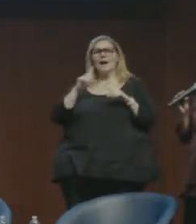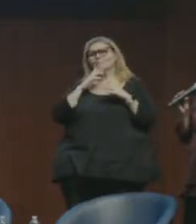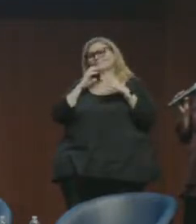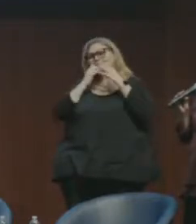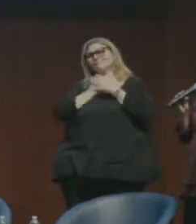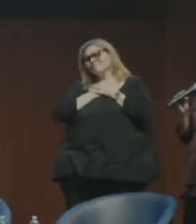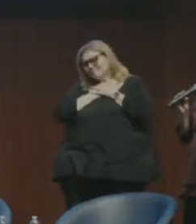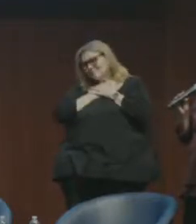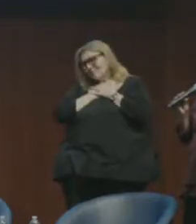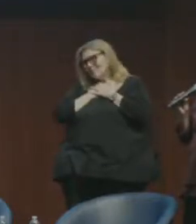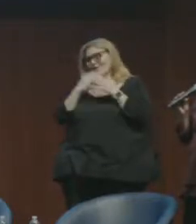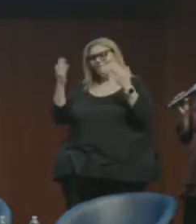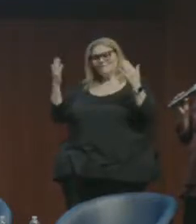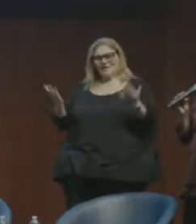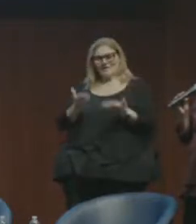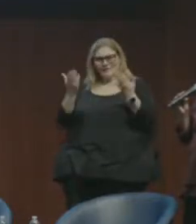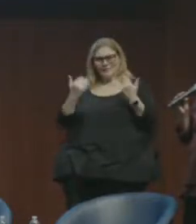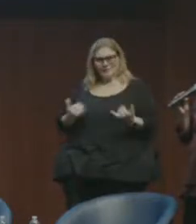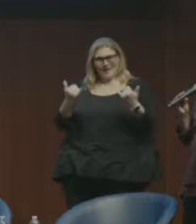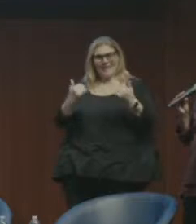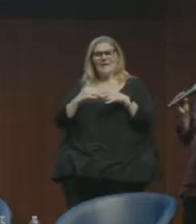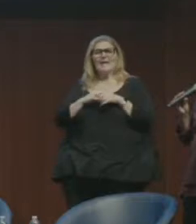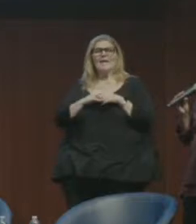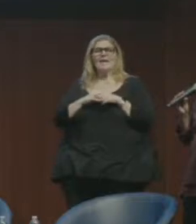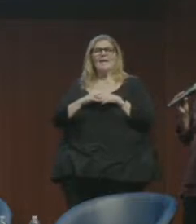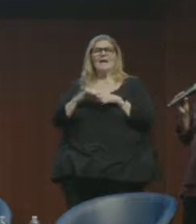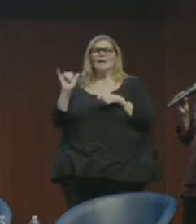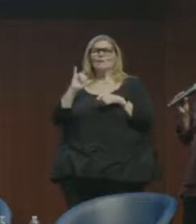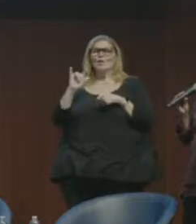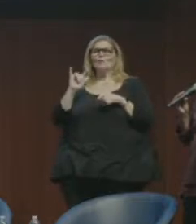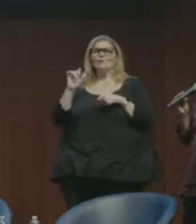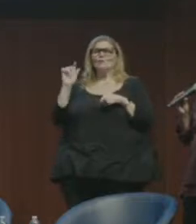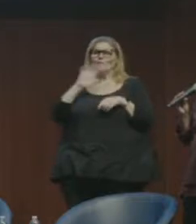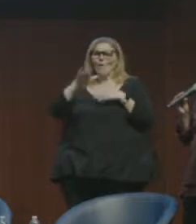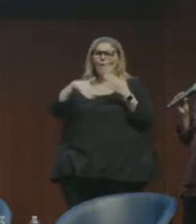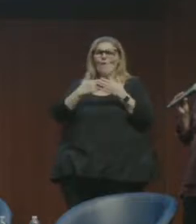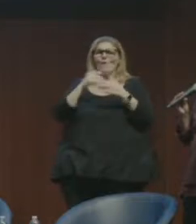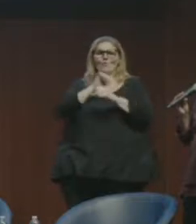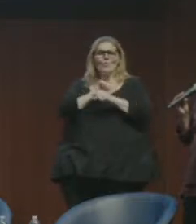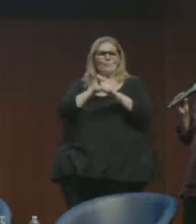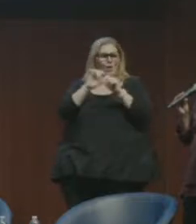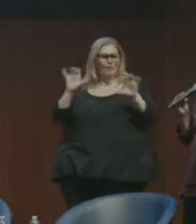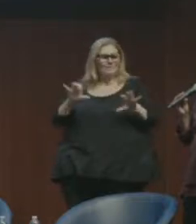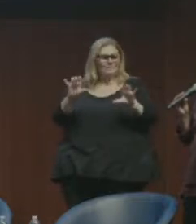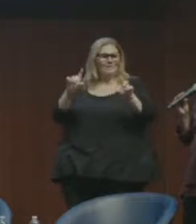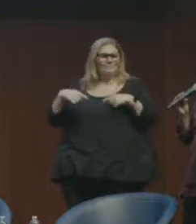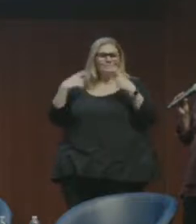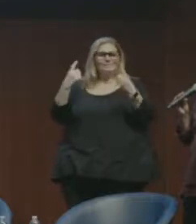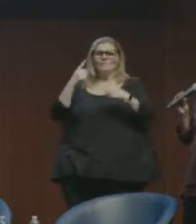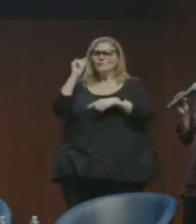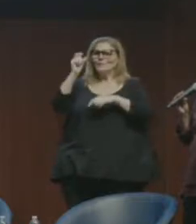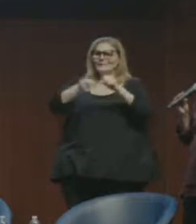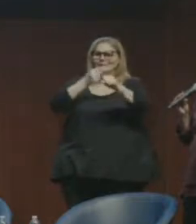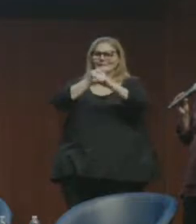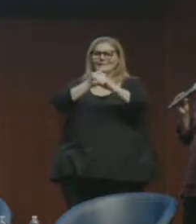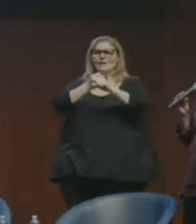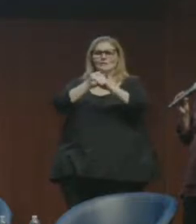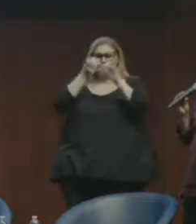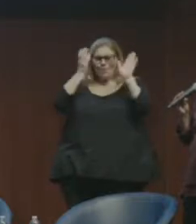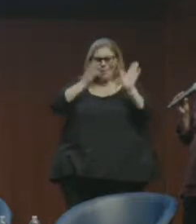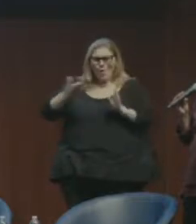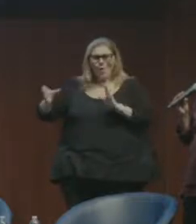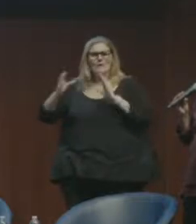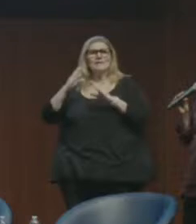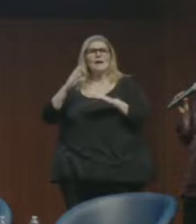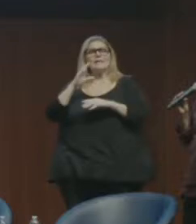grateful for her presence here today, and also just for all the work she's done over the past 2 decades, organizing